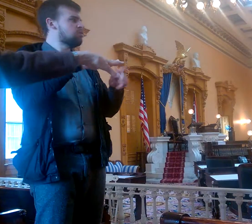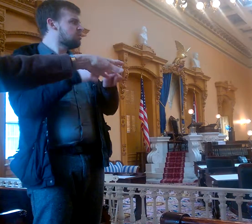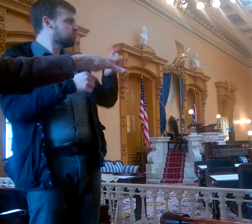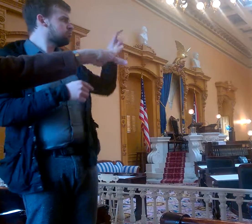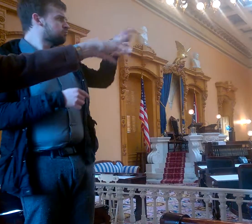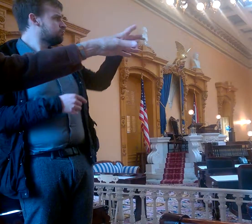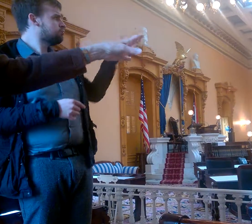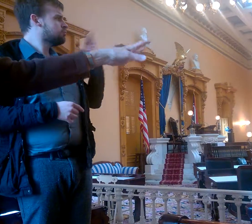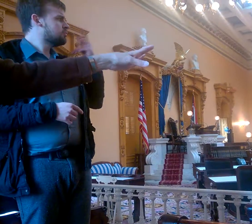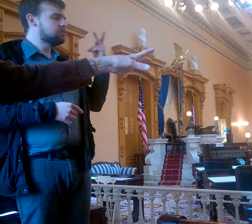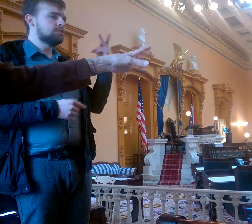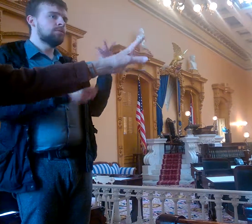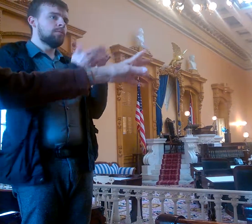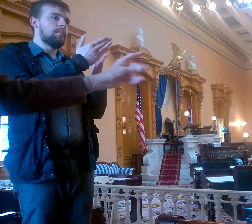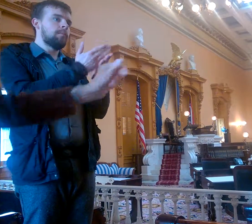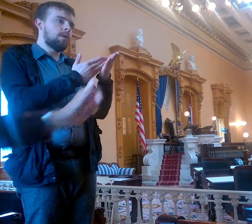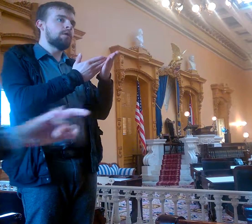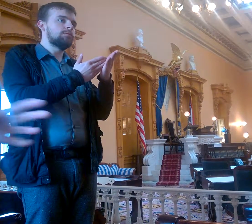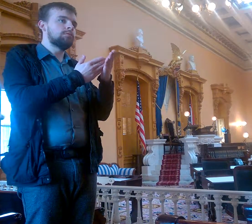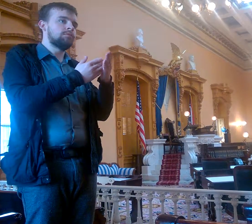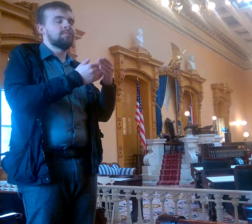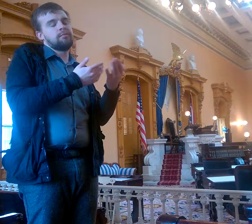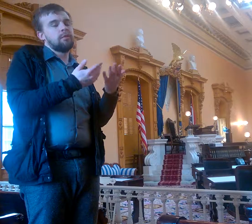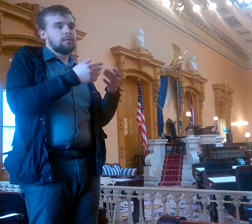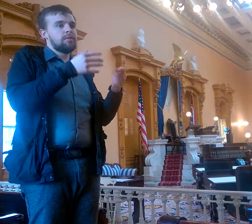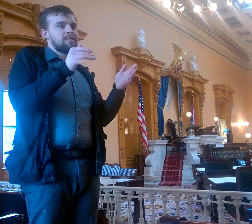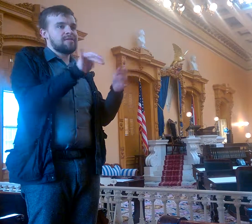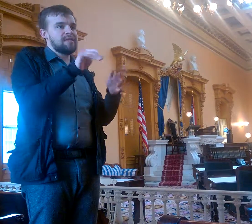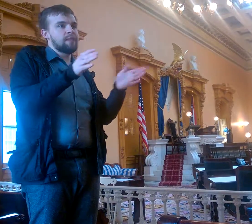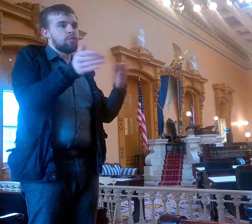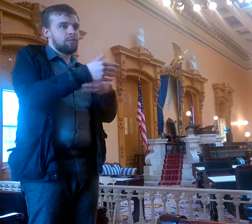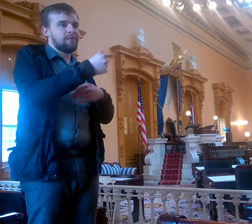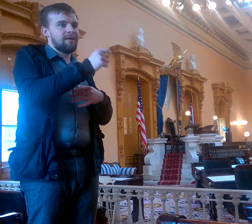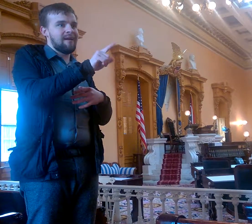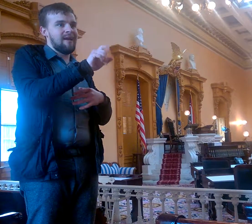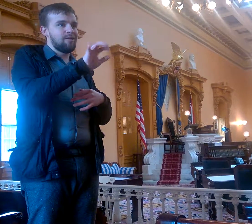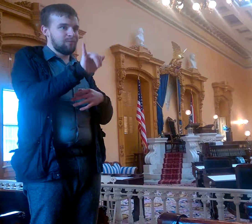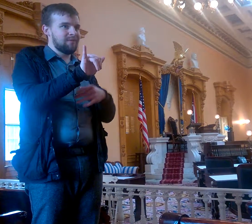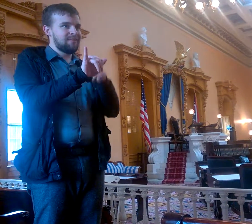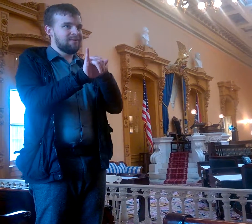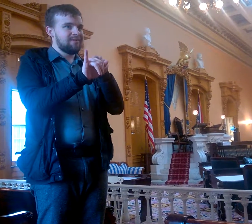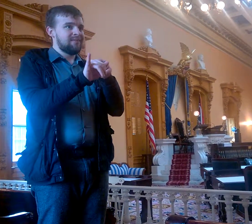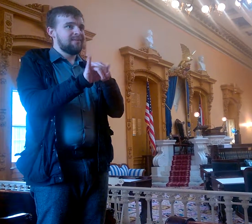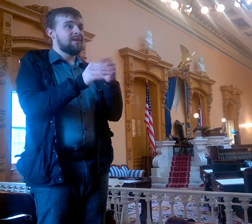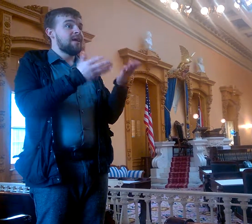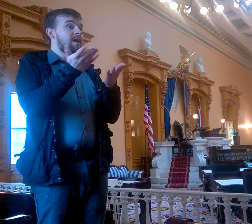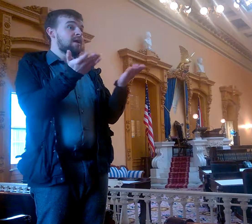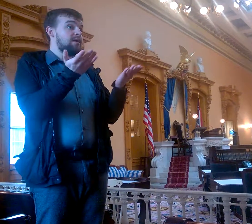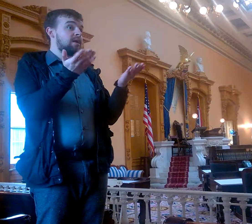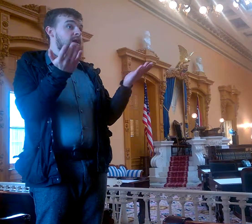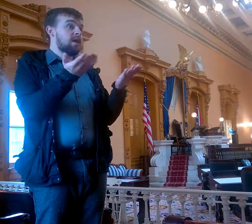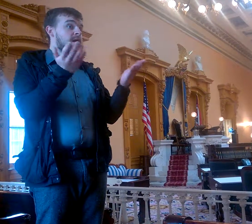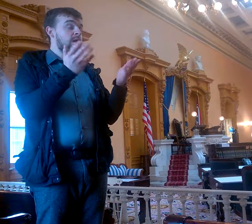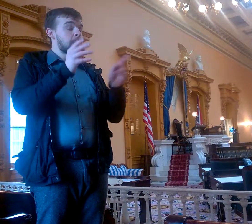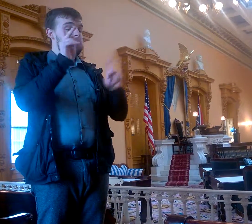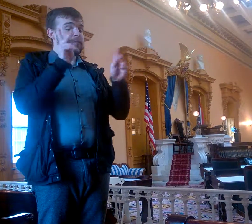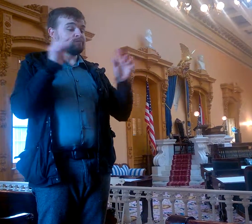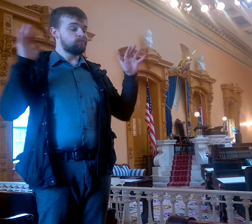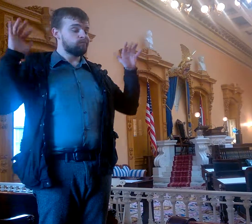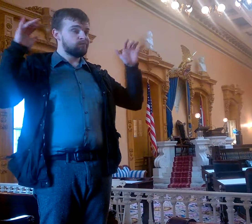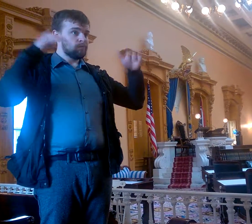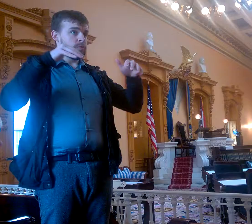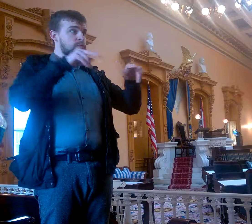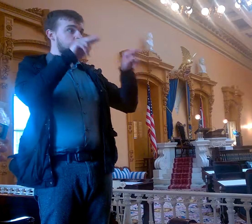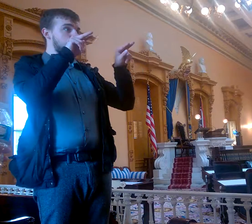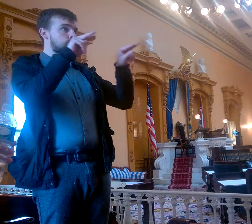side is part of the gallery area. This is where members of the public can come